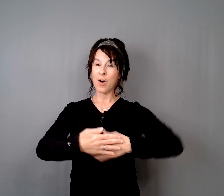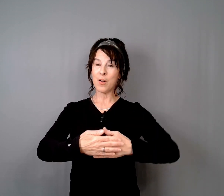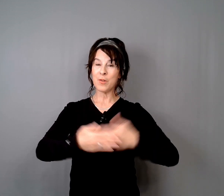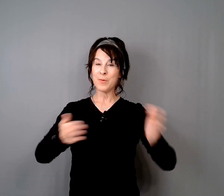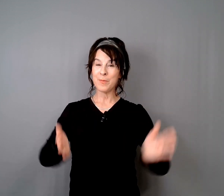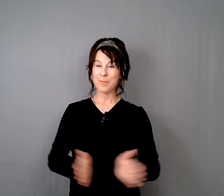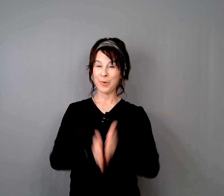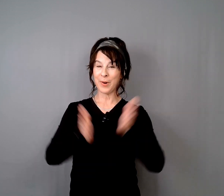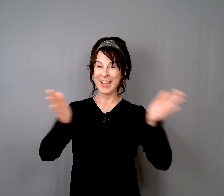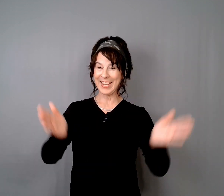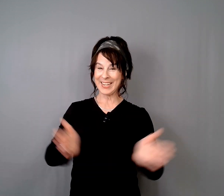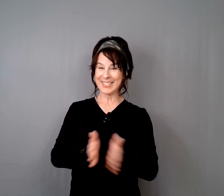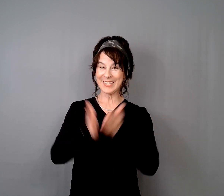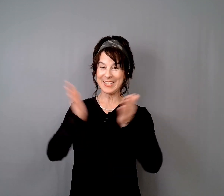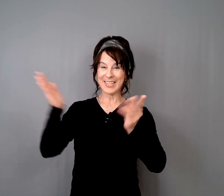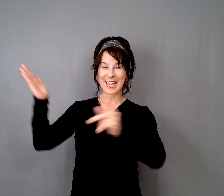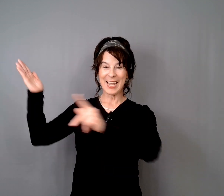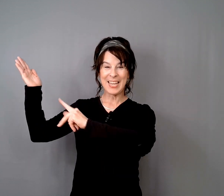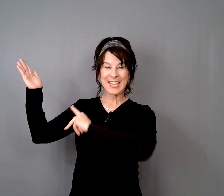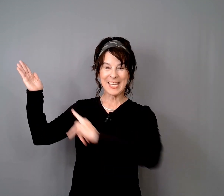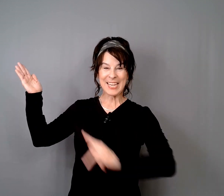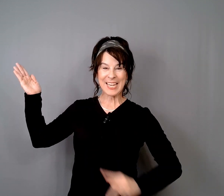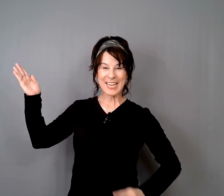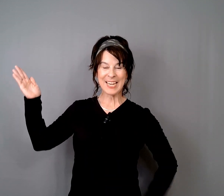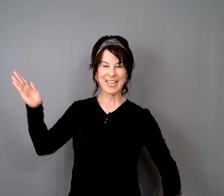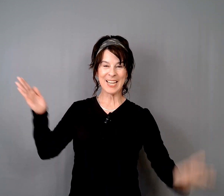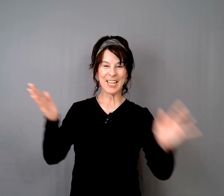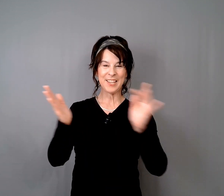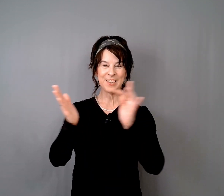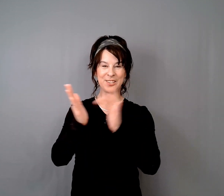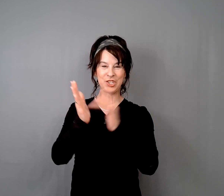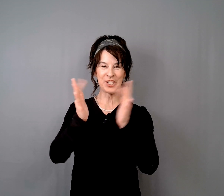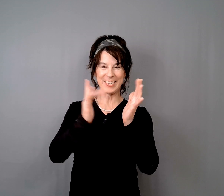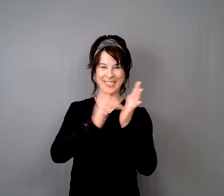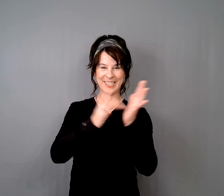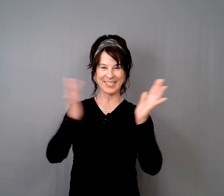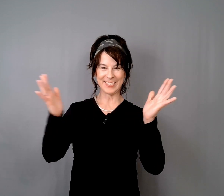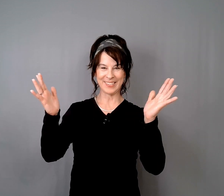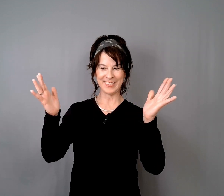all praise King Jesus.